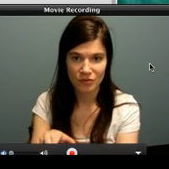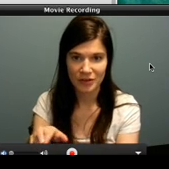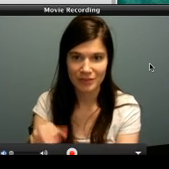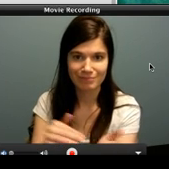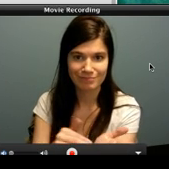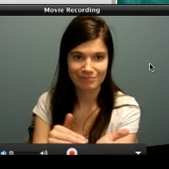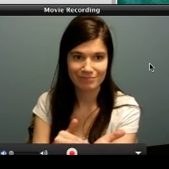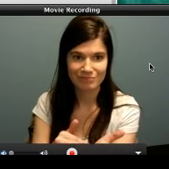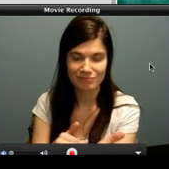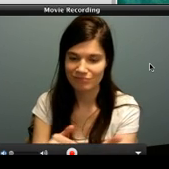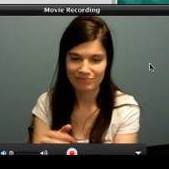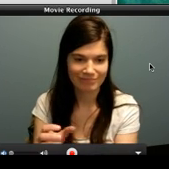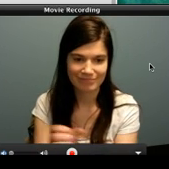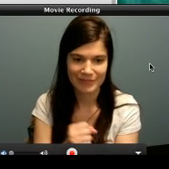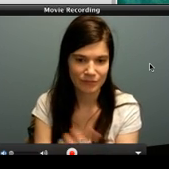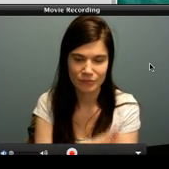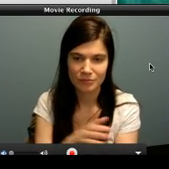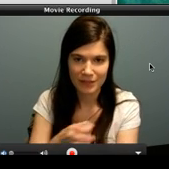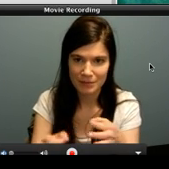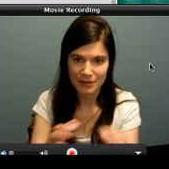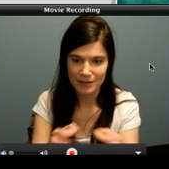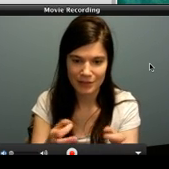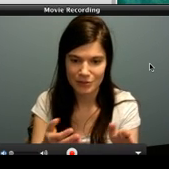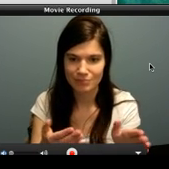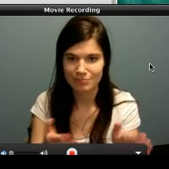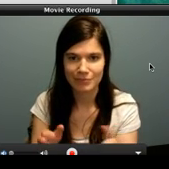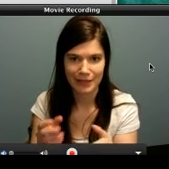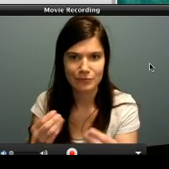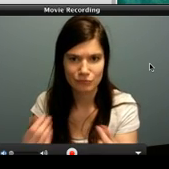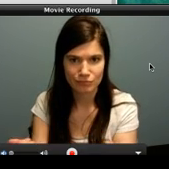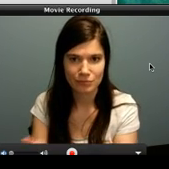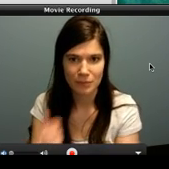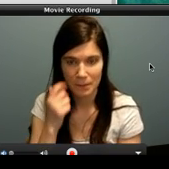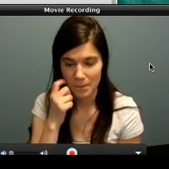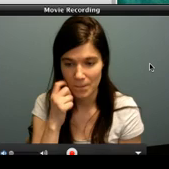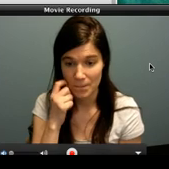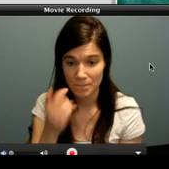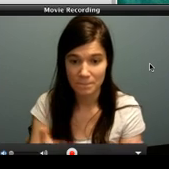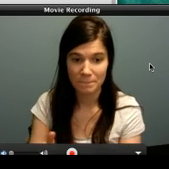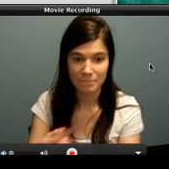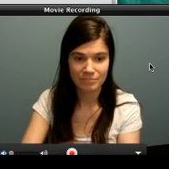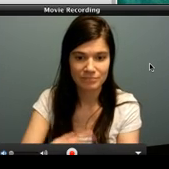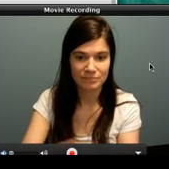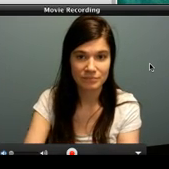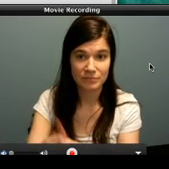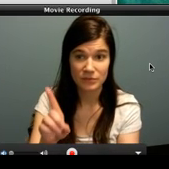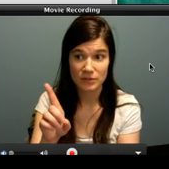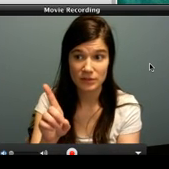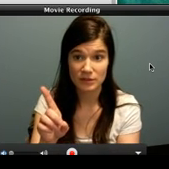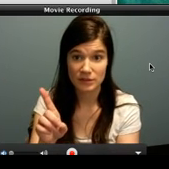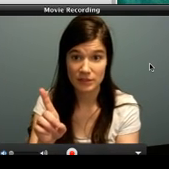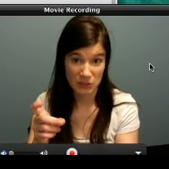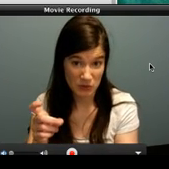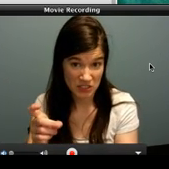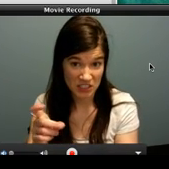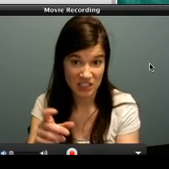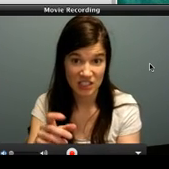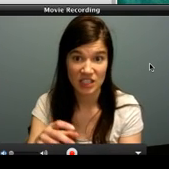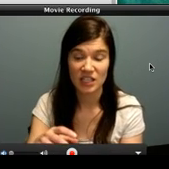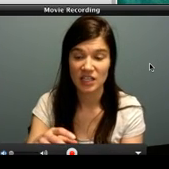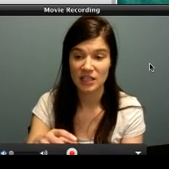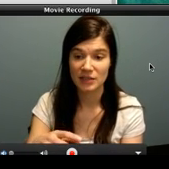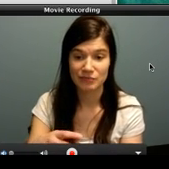full explanation of the proposed treatment plan. The physician will discuss your diagnosis and the recommended treatment with you and your